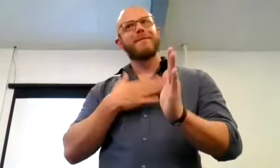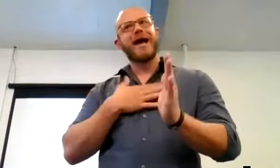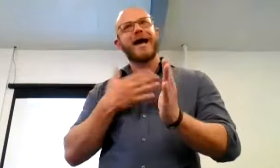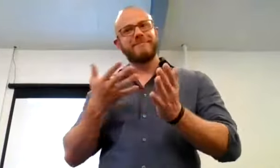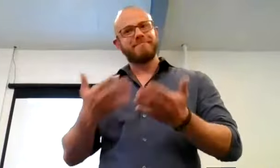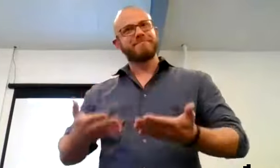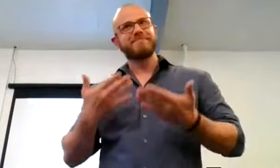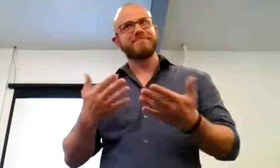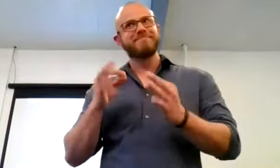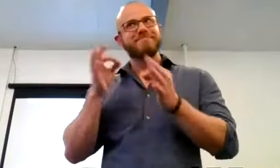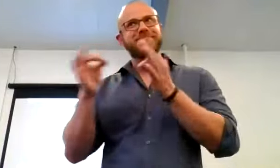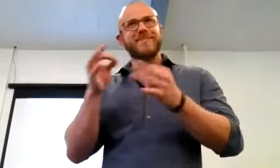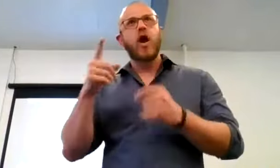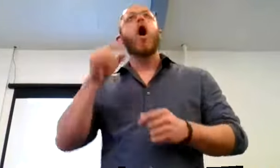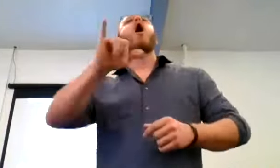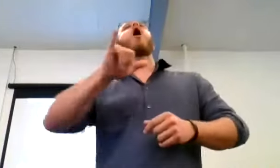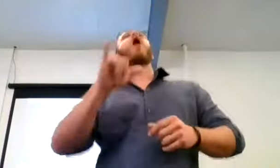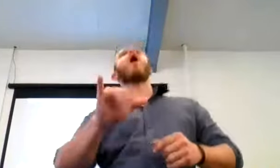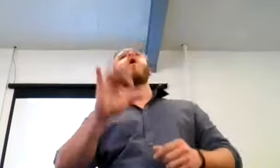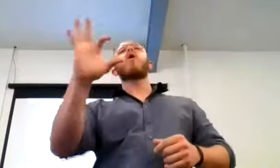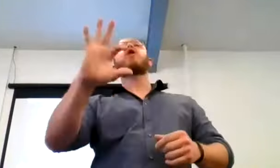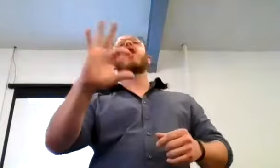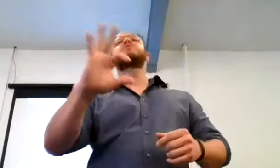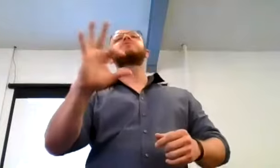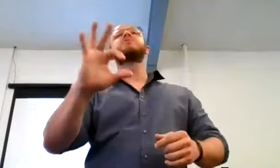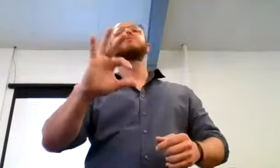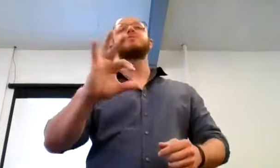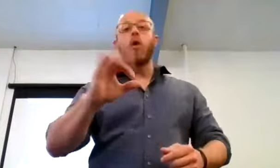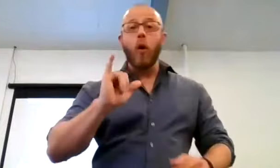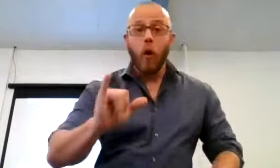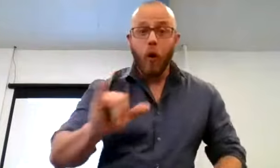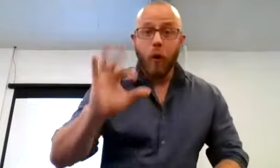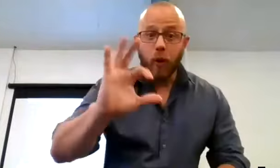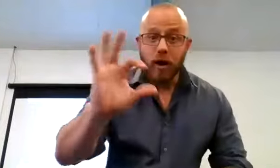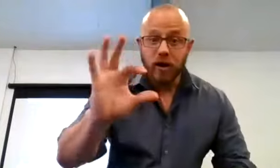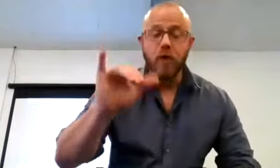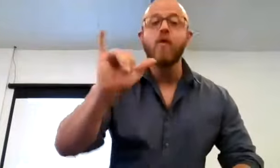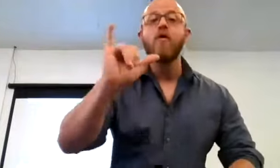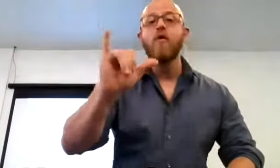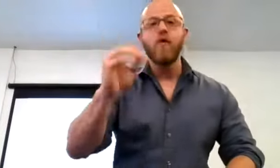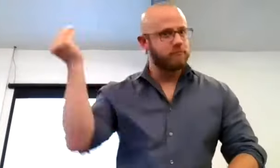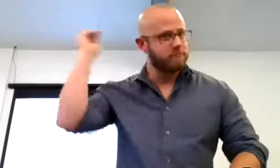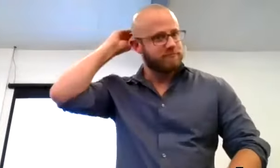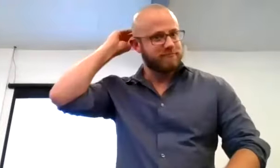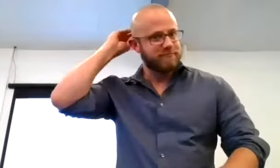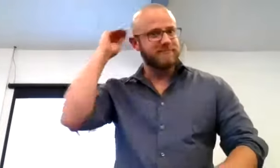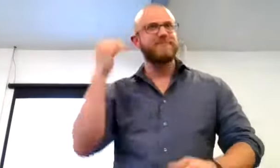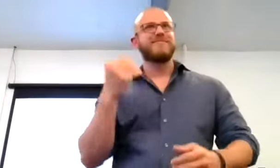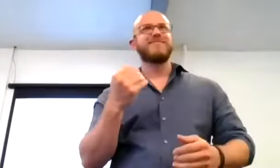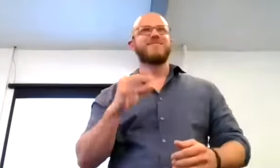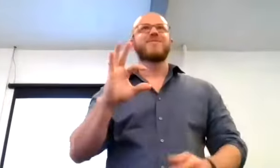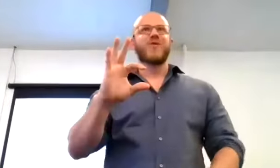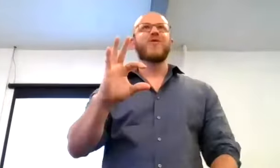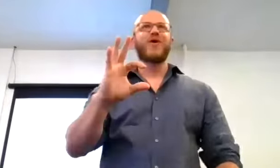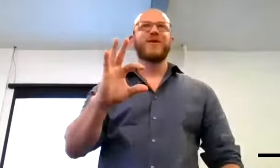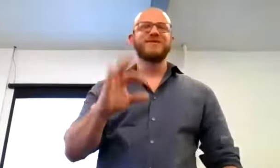I show, that I need to use the restroom? So I had to explain that. And they literally did that. You see the sign I'm showing you here? And I remembered it from then